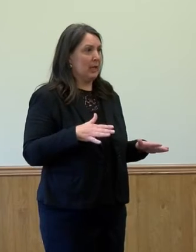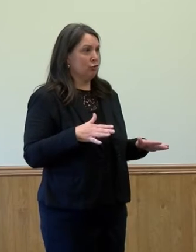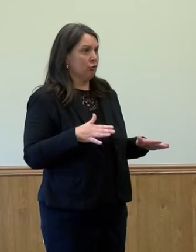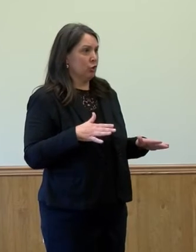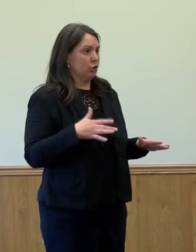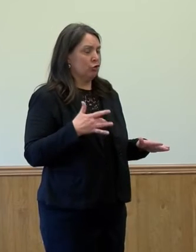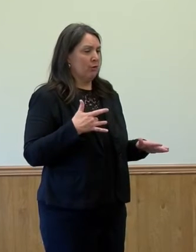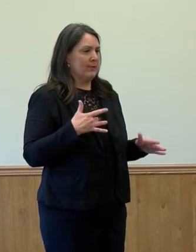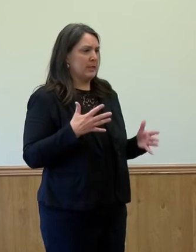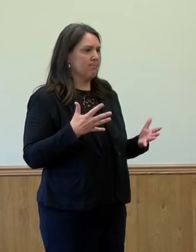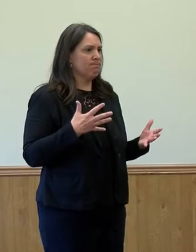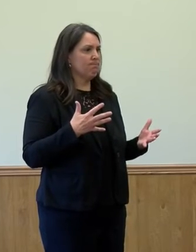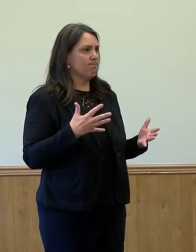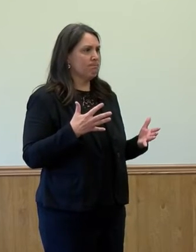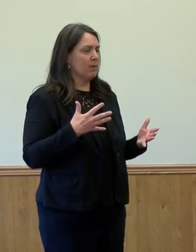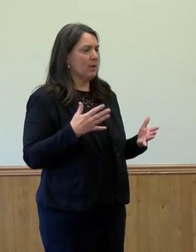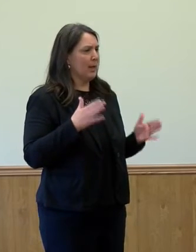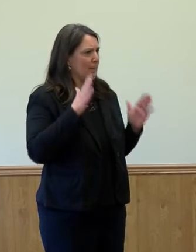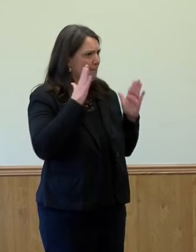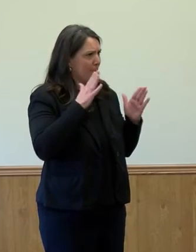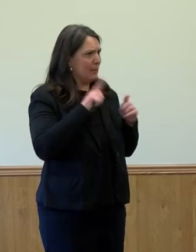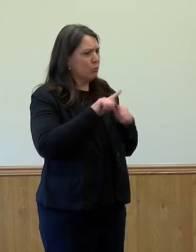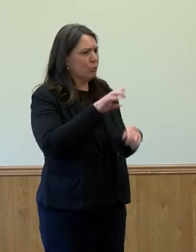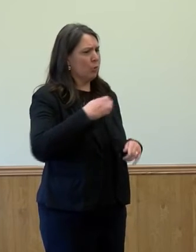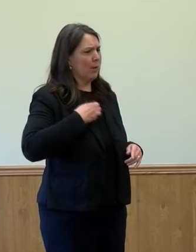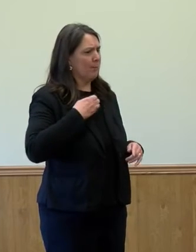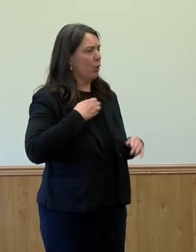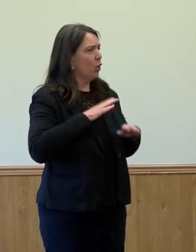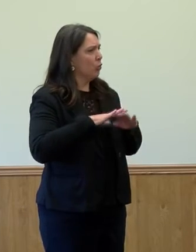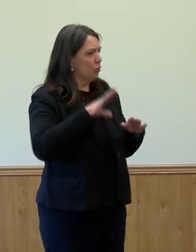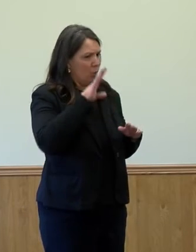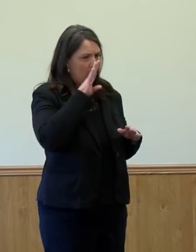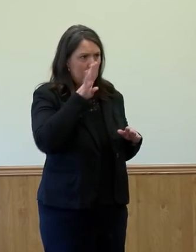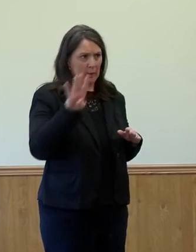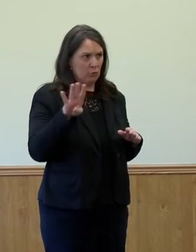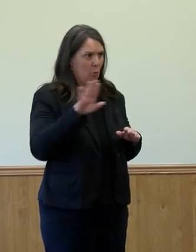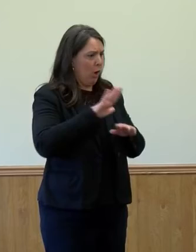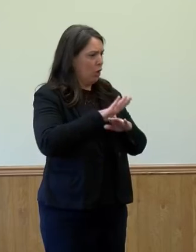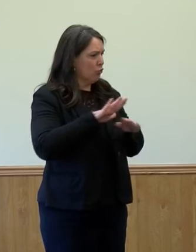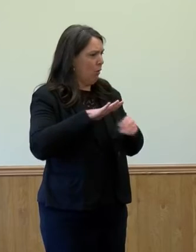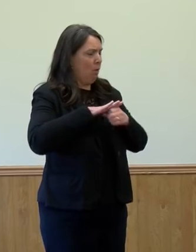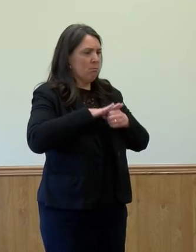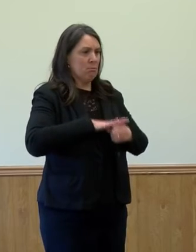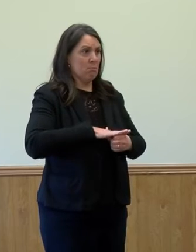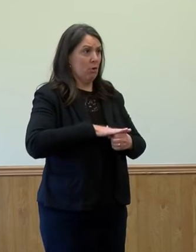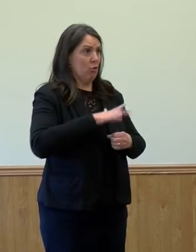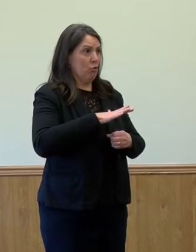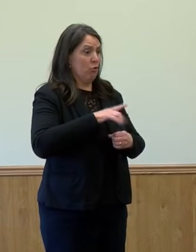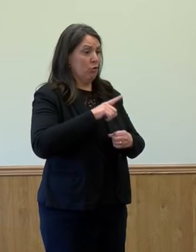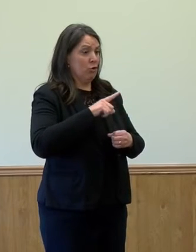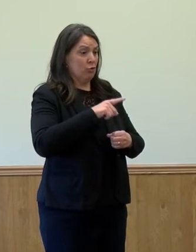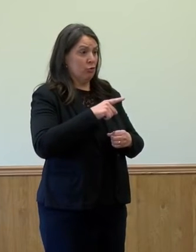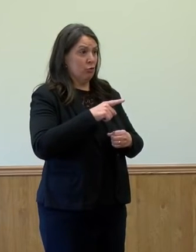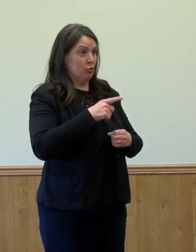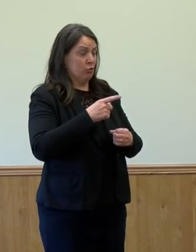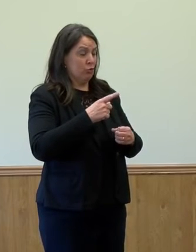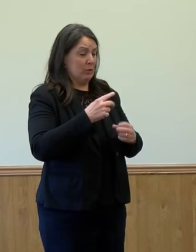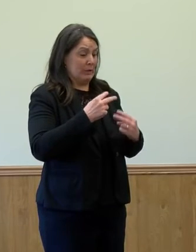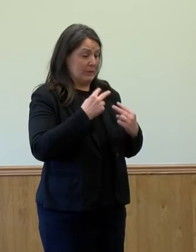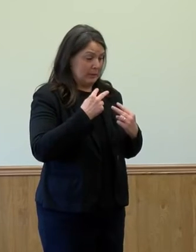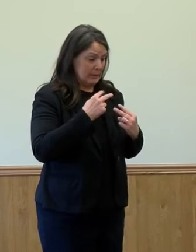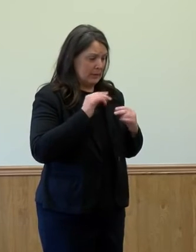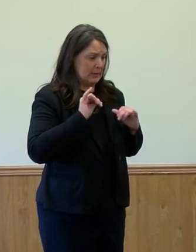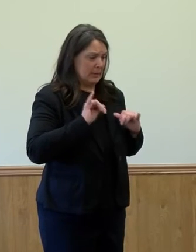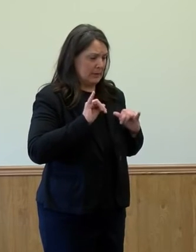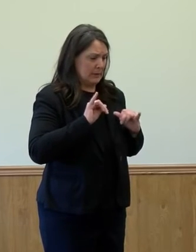it's important to pay attention to these emotions and not to ignore them. Rather than reacting to these feelings, try to identify